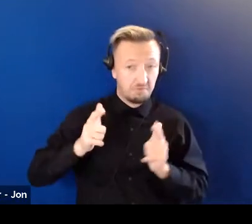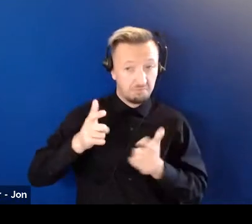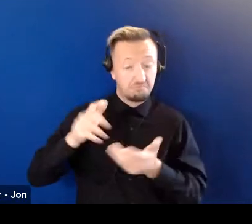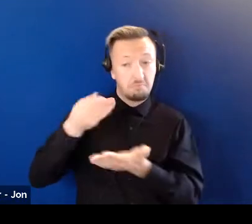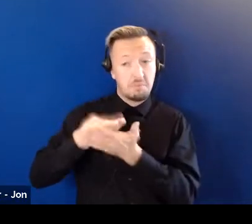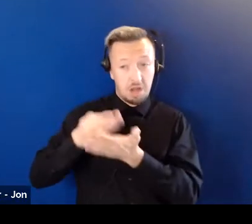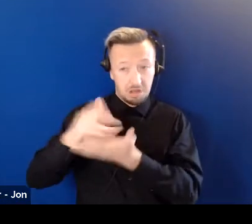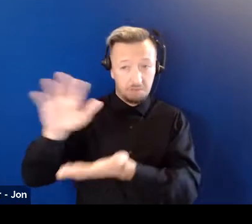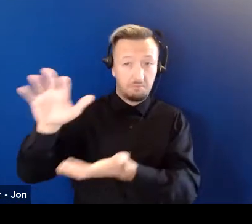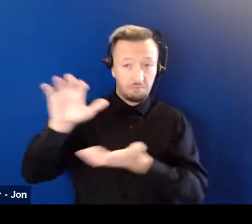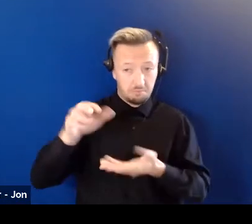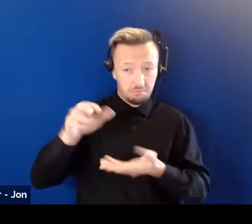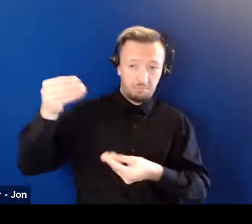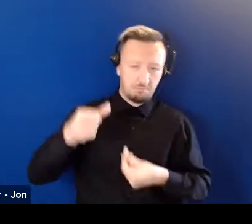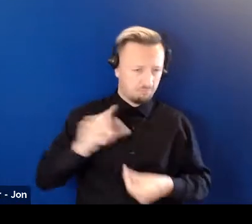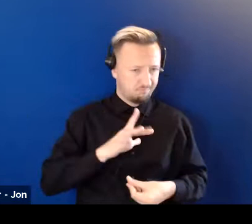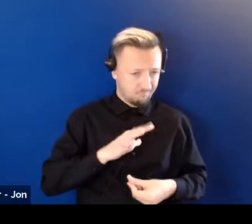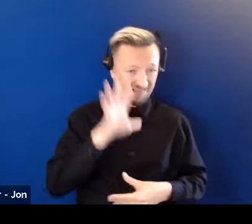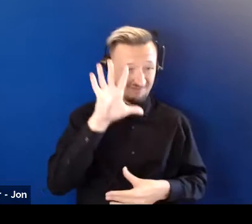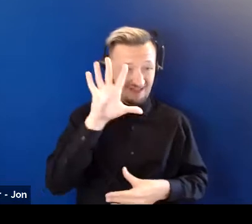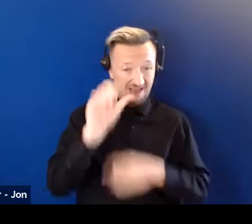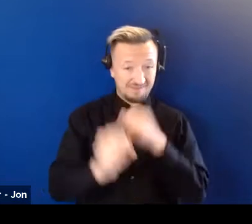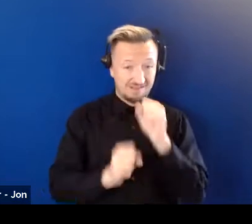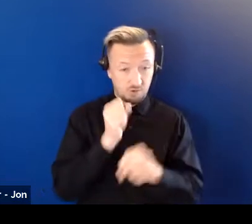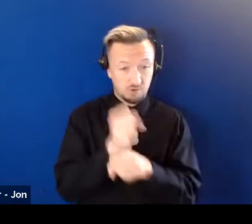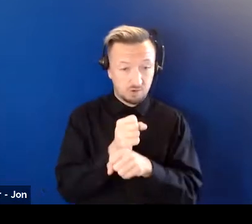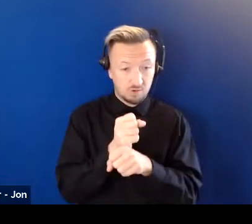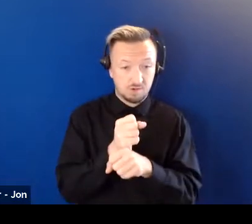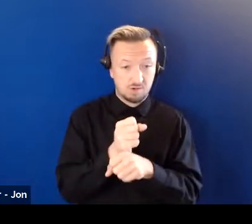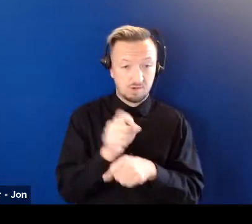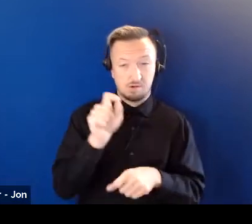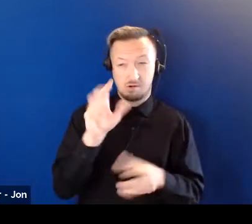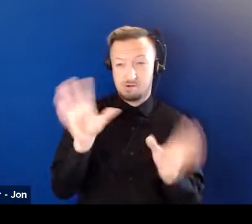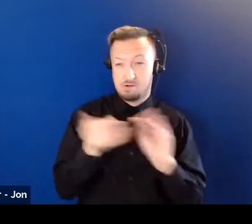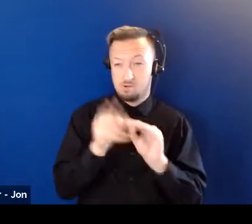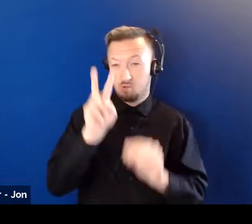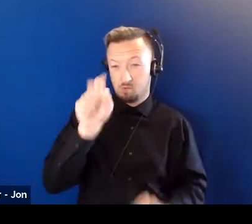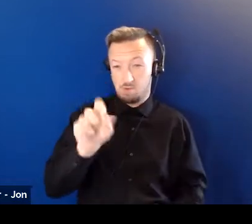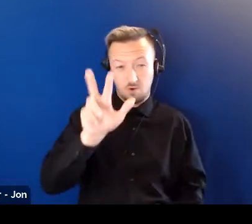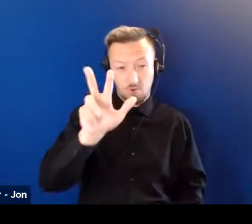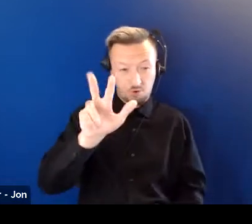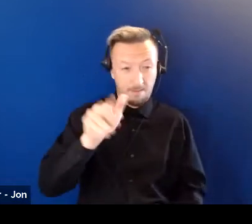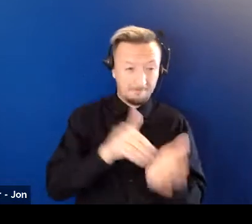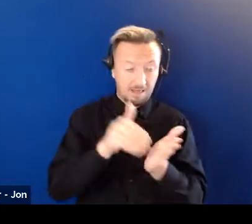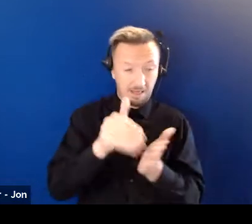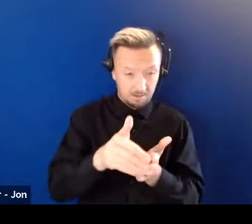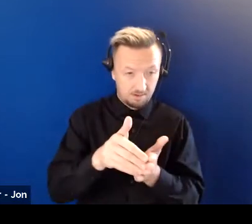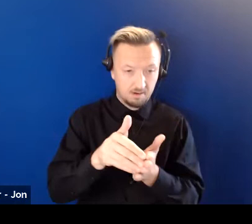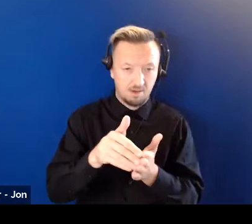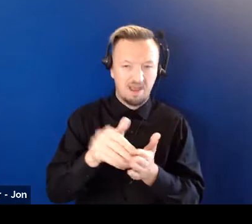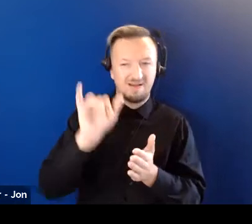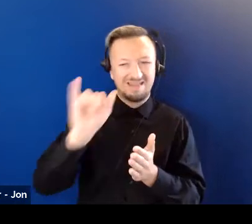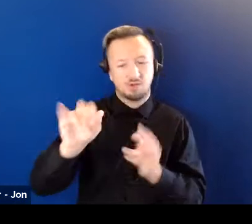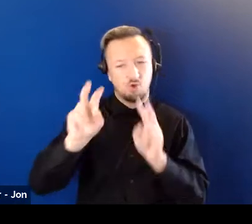It was a 5-year grant worth up to $2.3 million. And it is a research